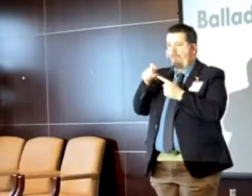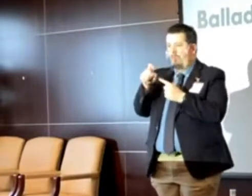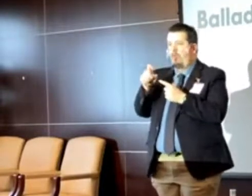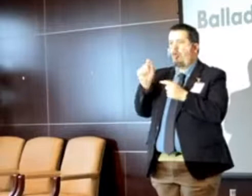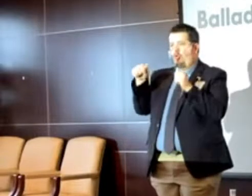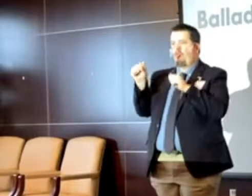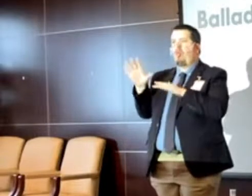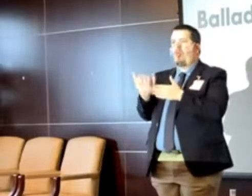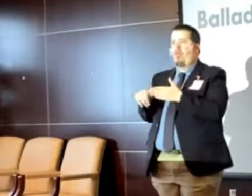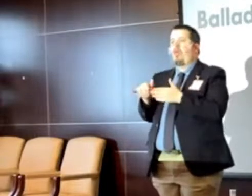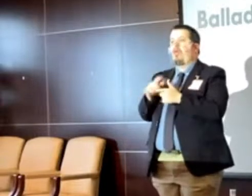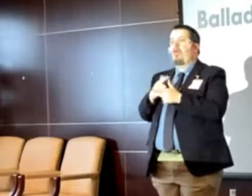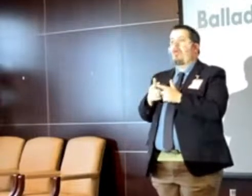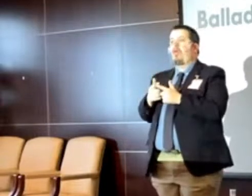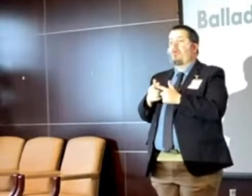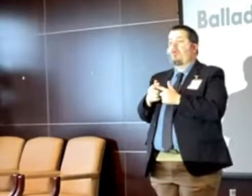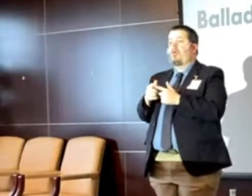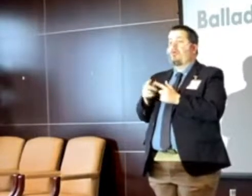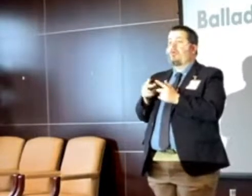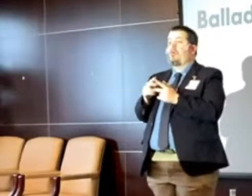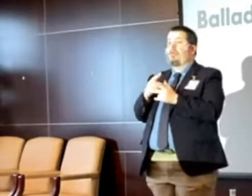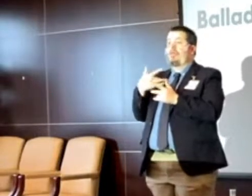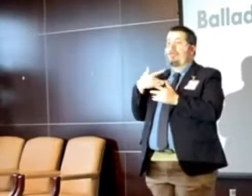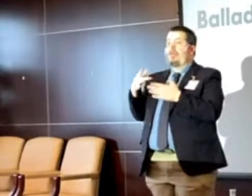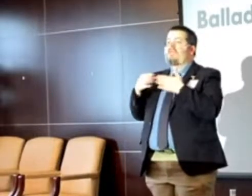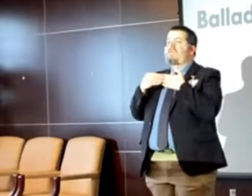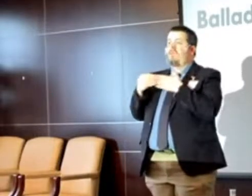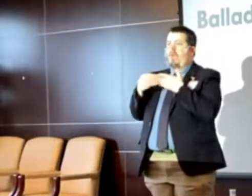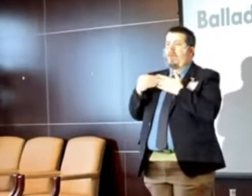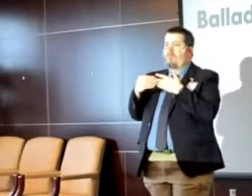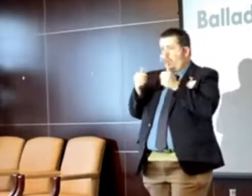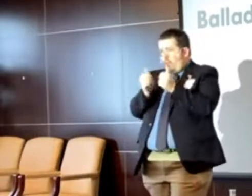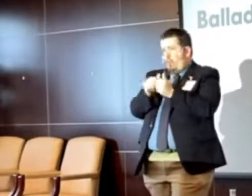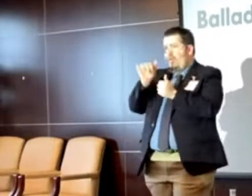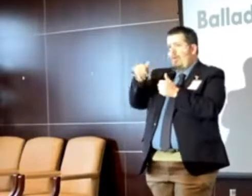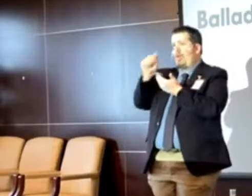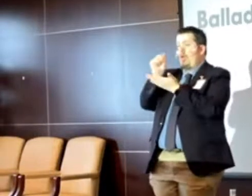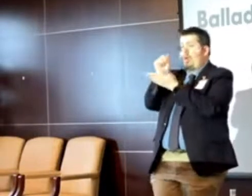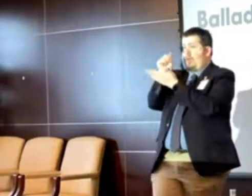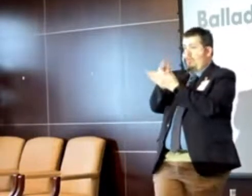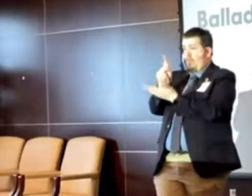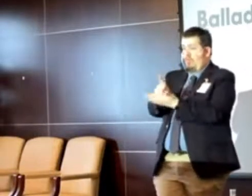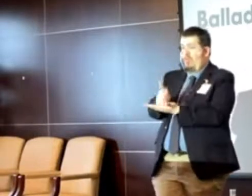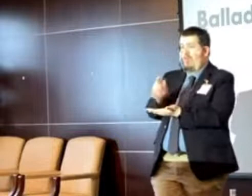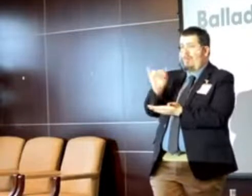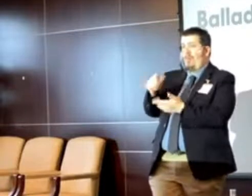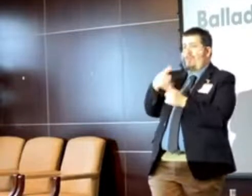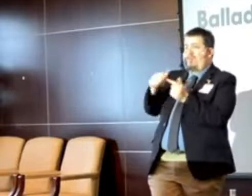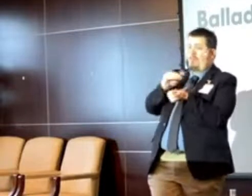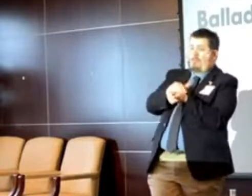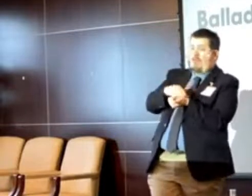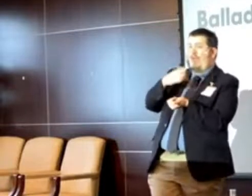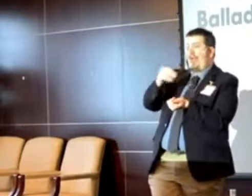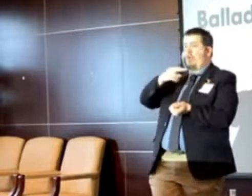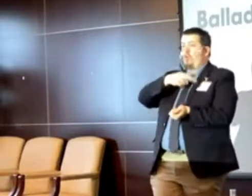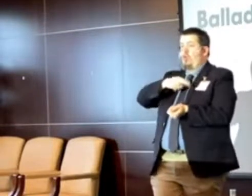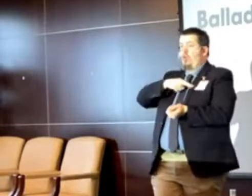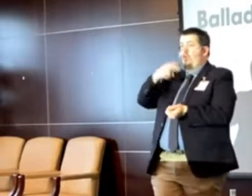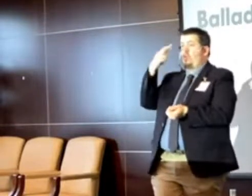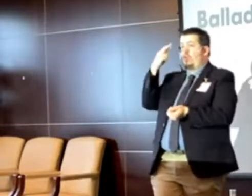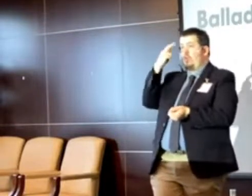so. We're being obviously very liberal with our approvals of those exemptions, both for medical and religious